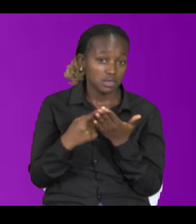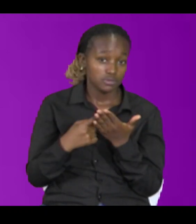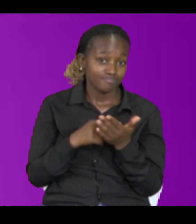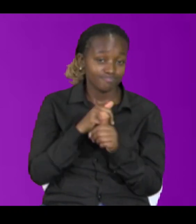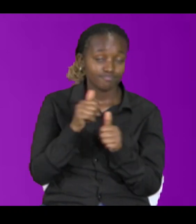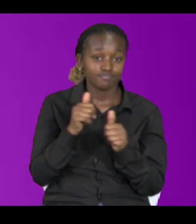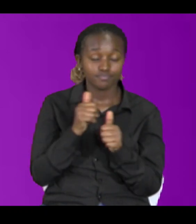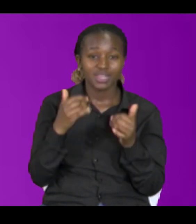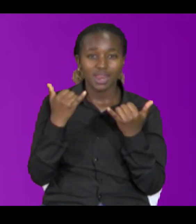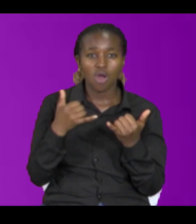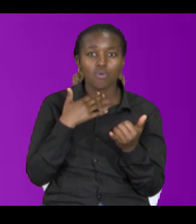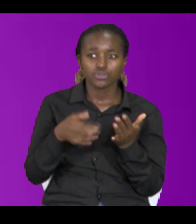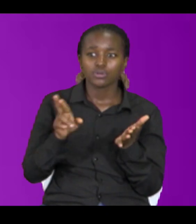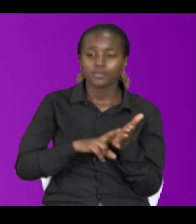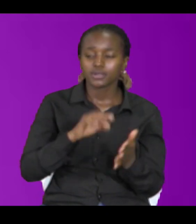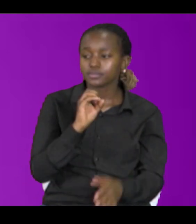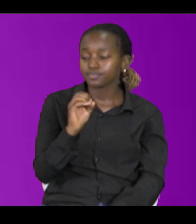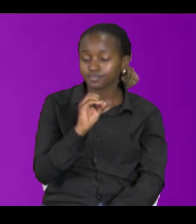but